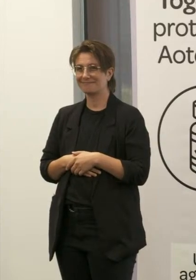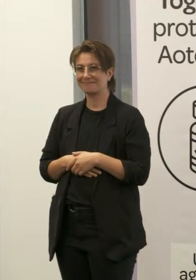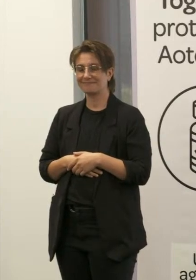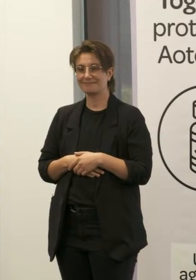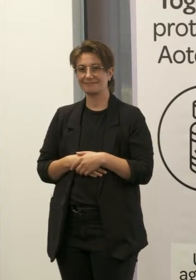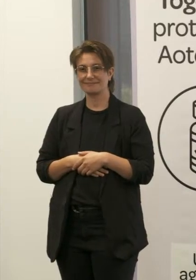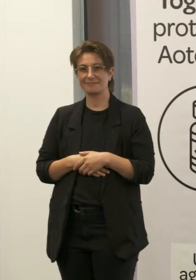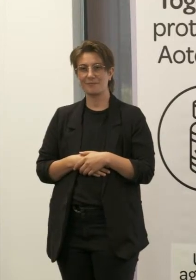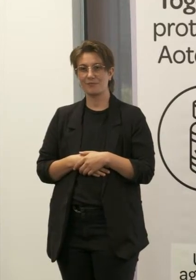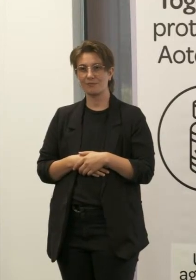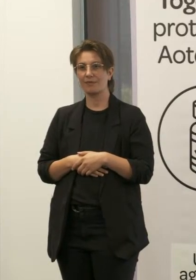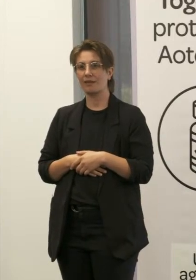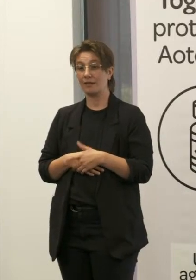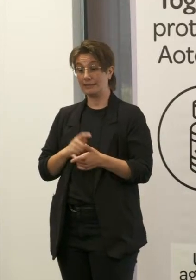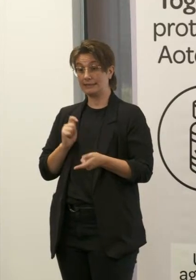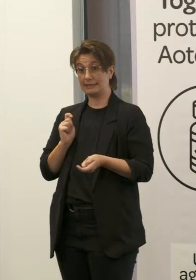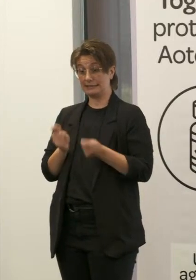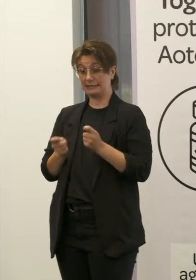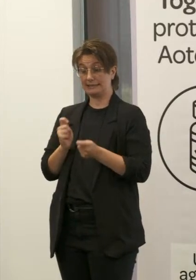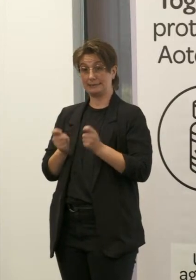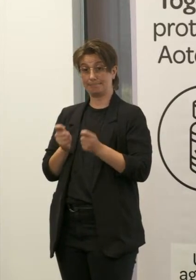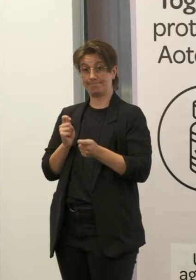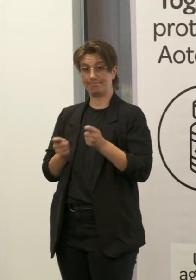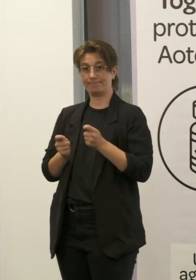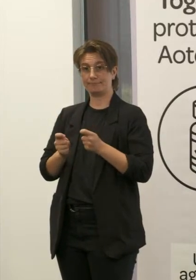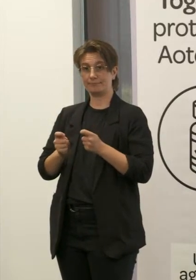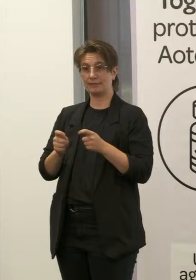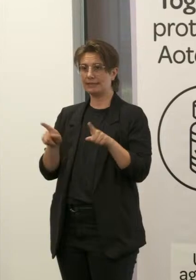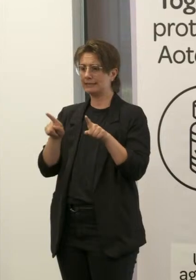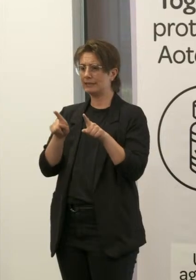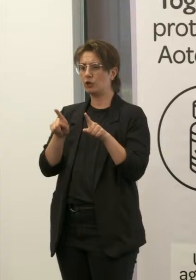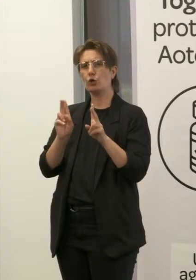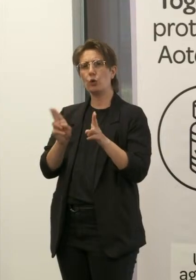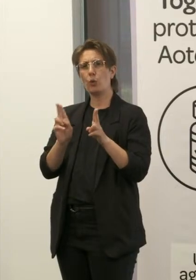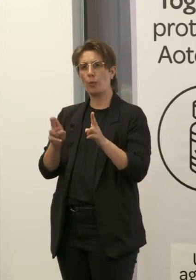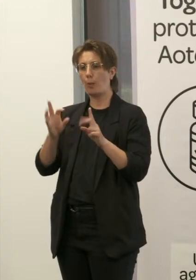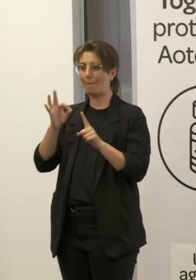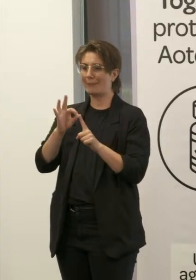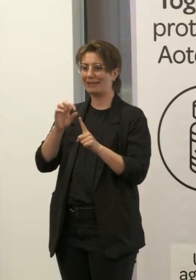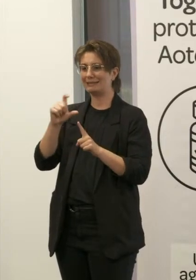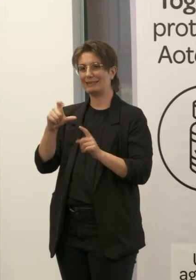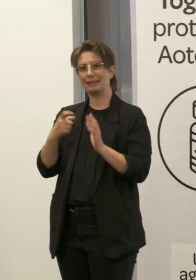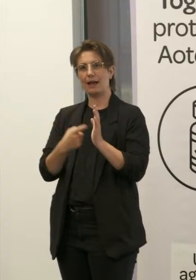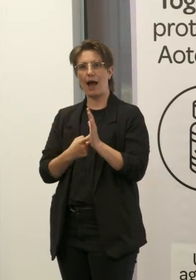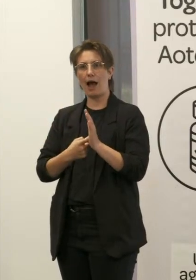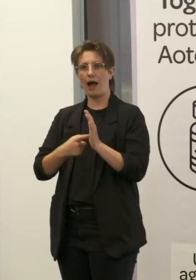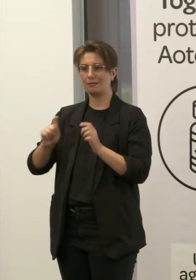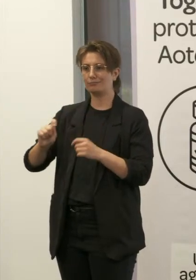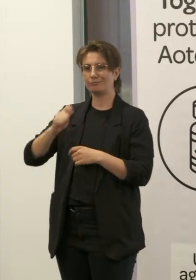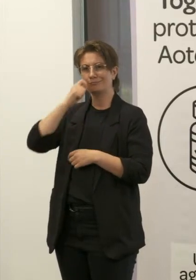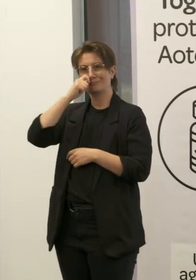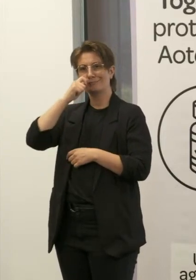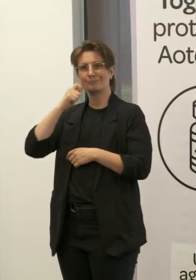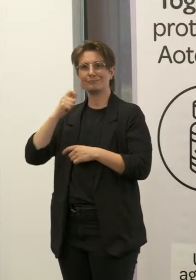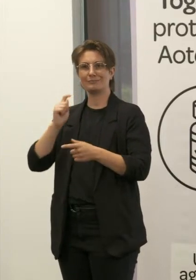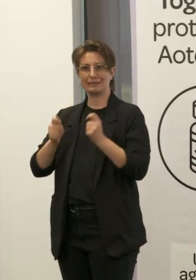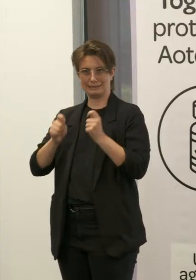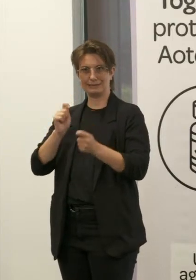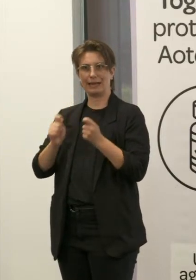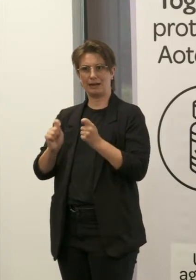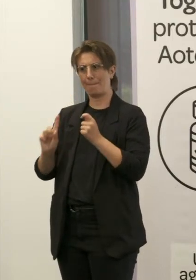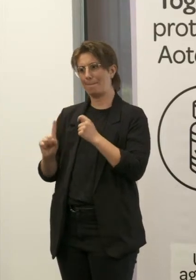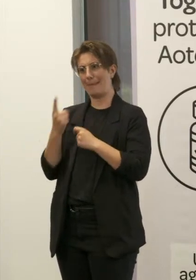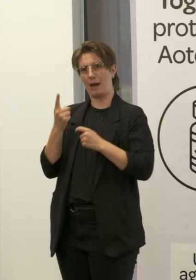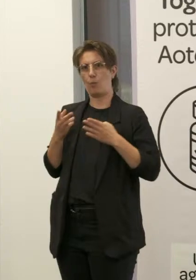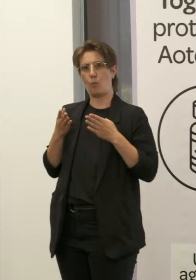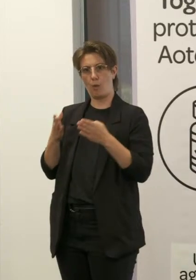So just with regards to testing, PCR testing remains the mainstay of how we will identify and, of course,